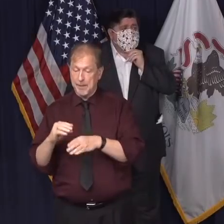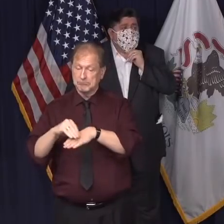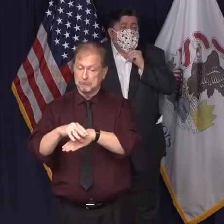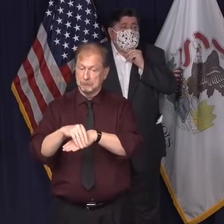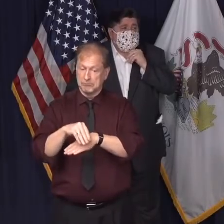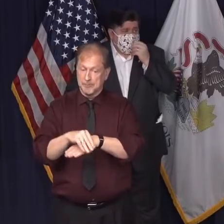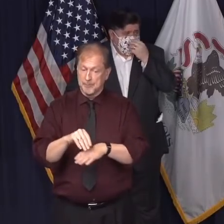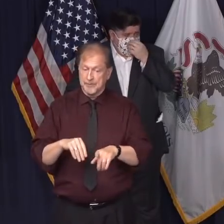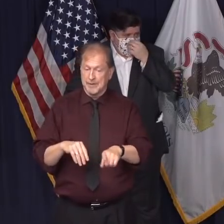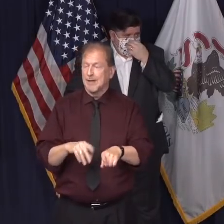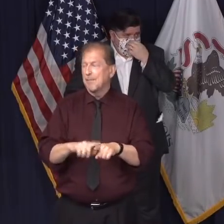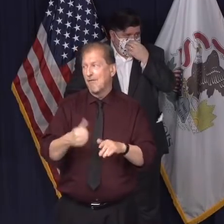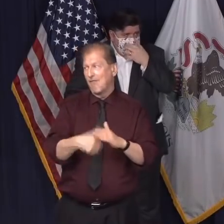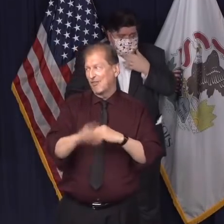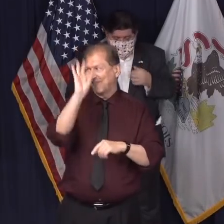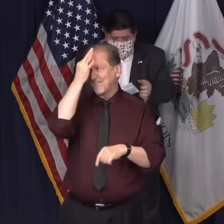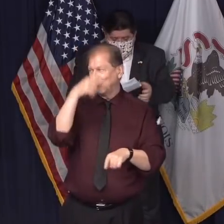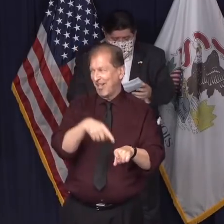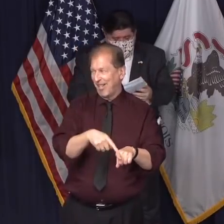have offered